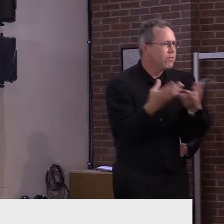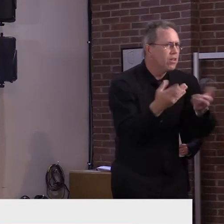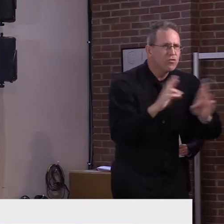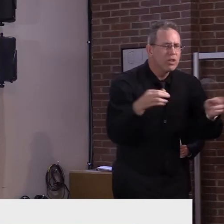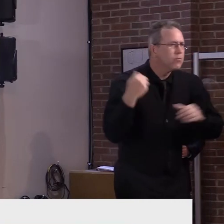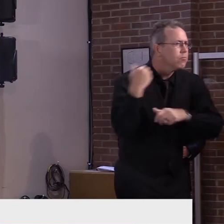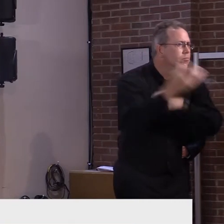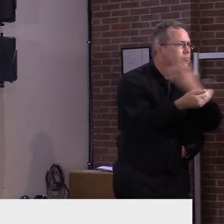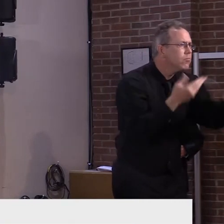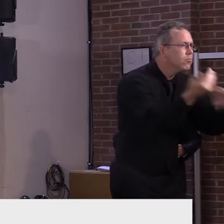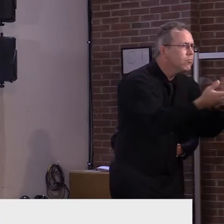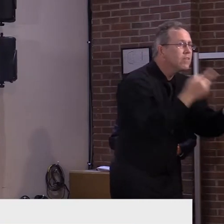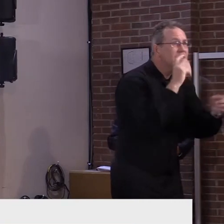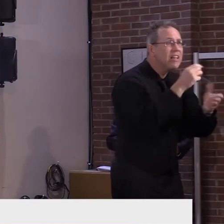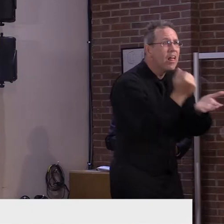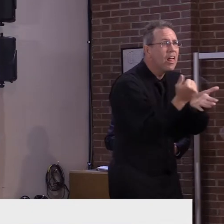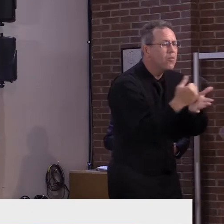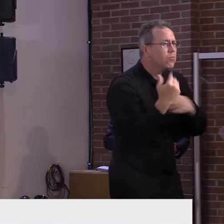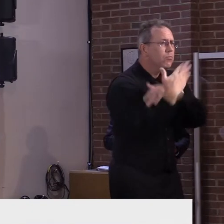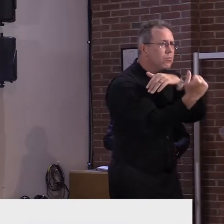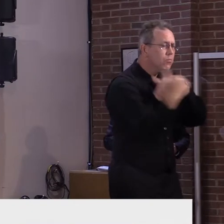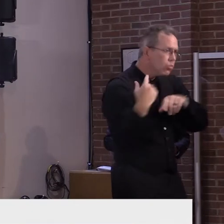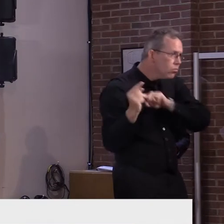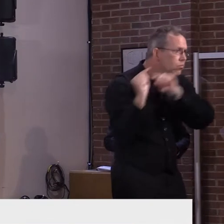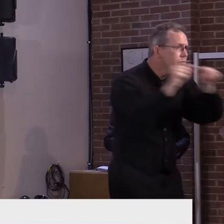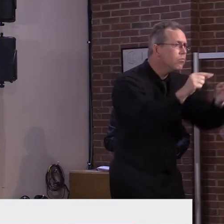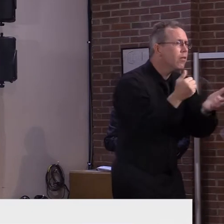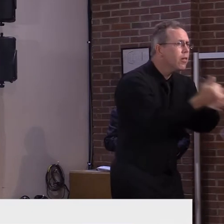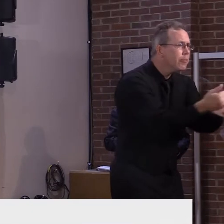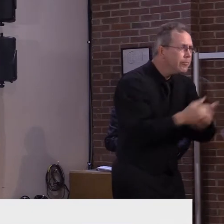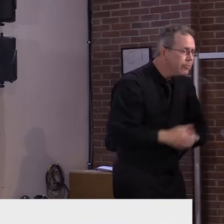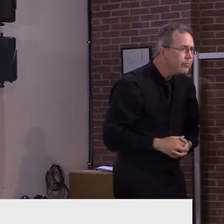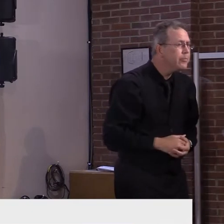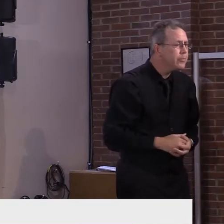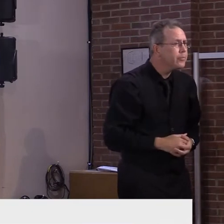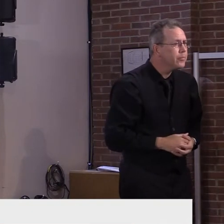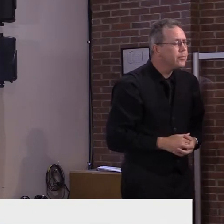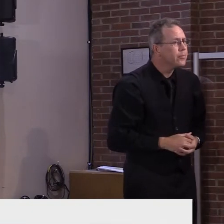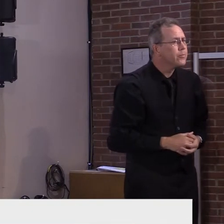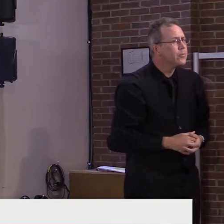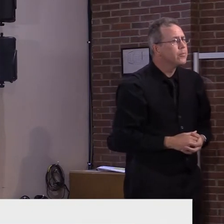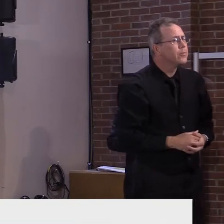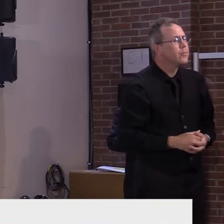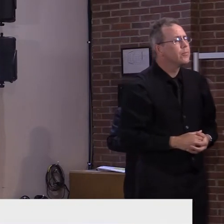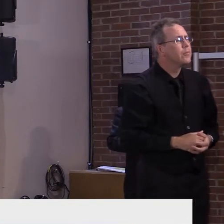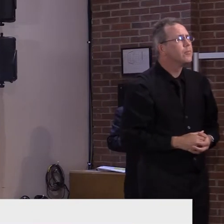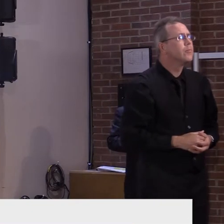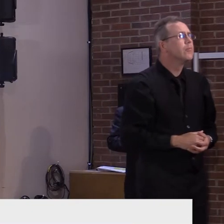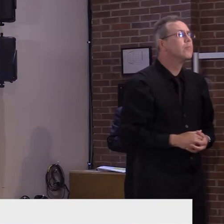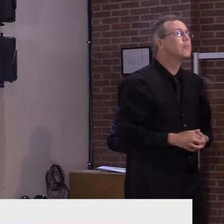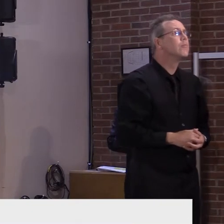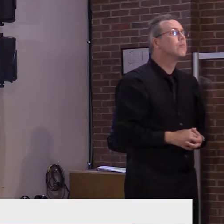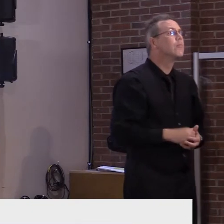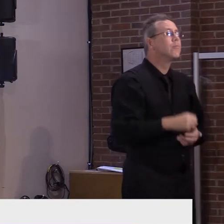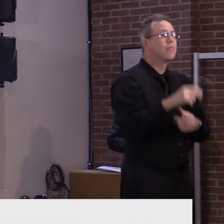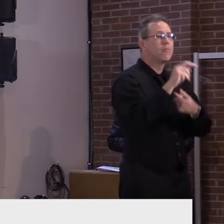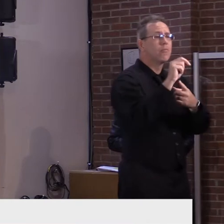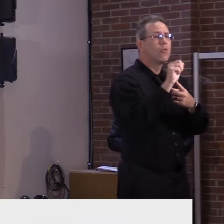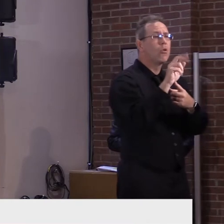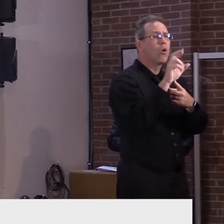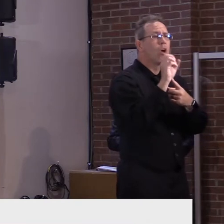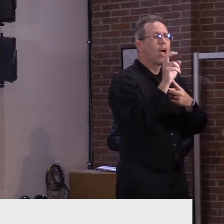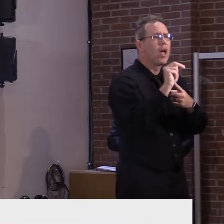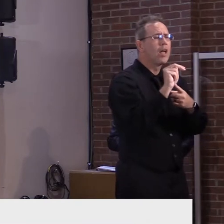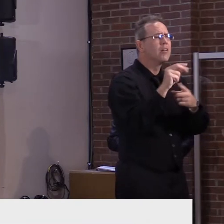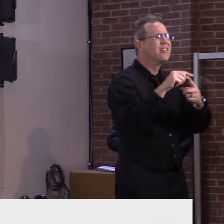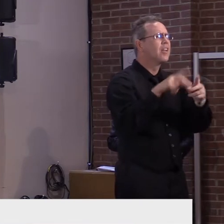challenges. Additionally, we have 163 distribution sites for Narcan through community